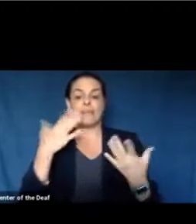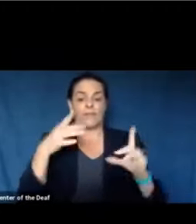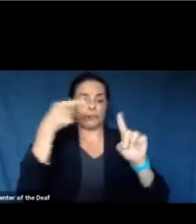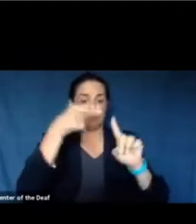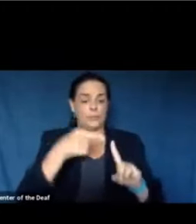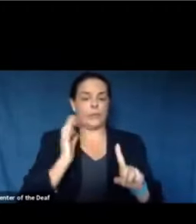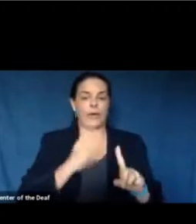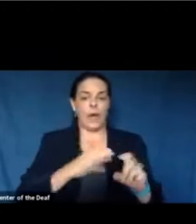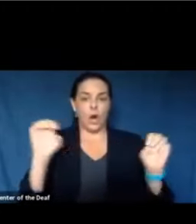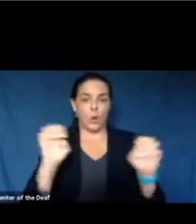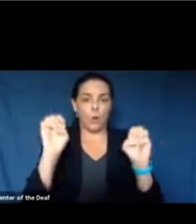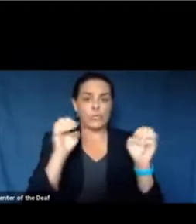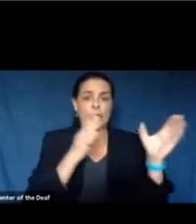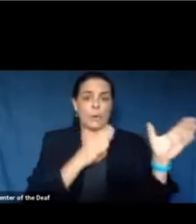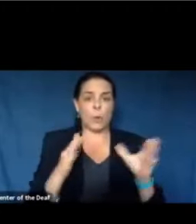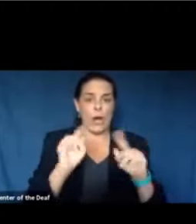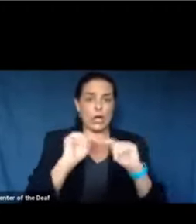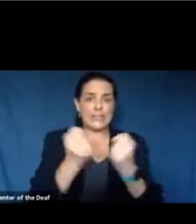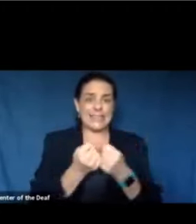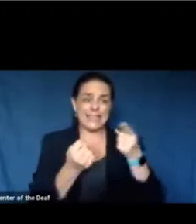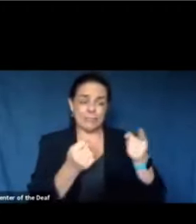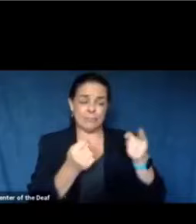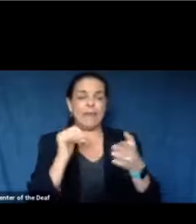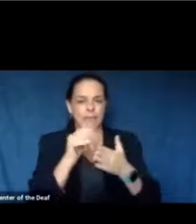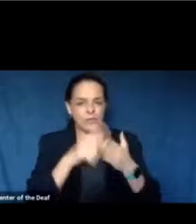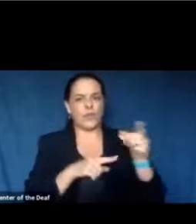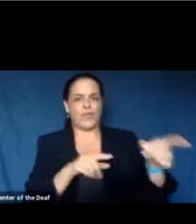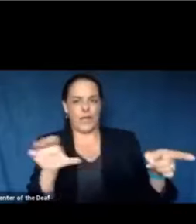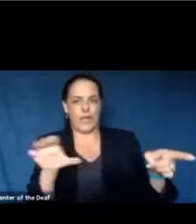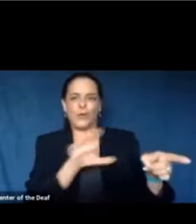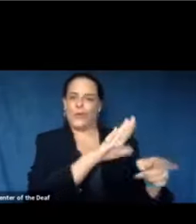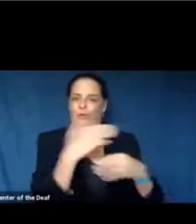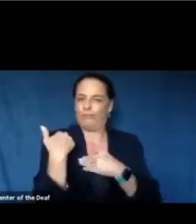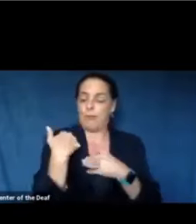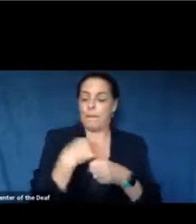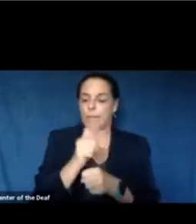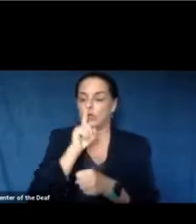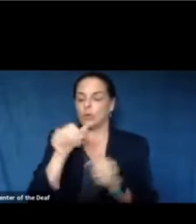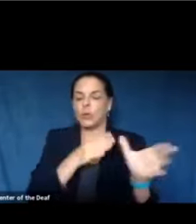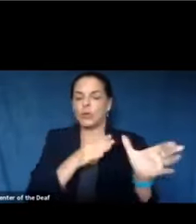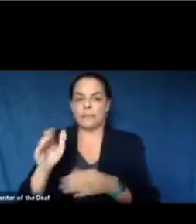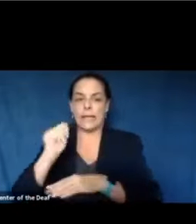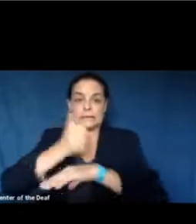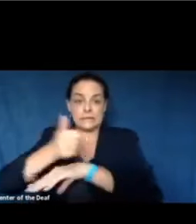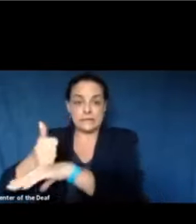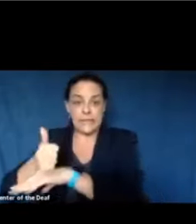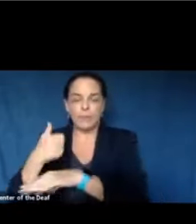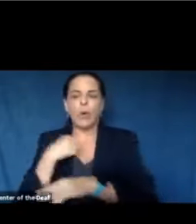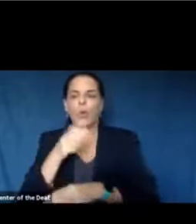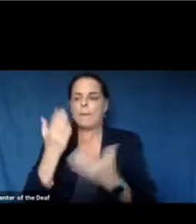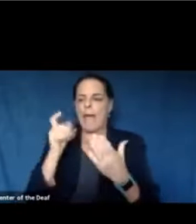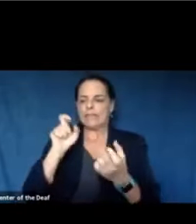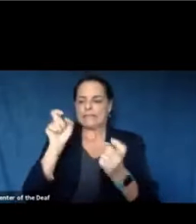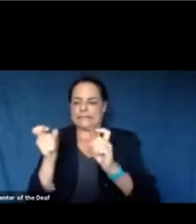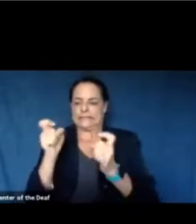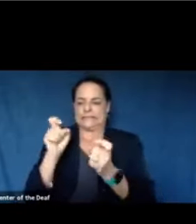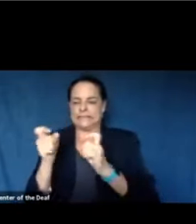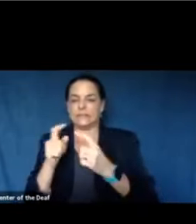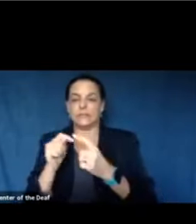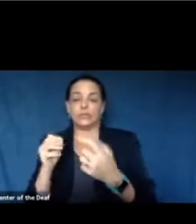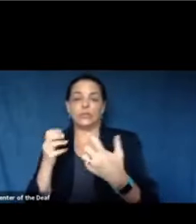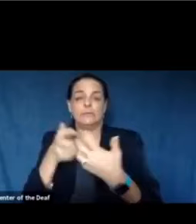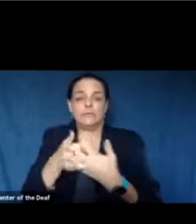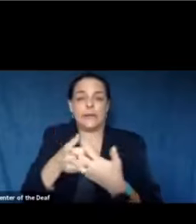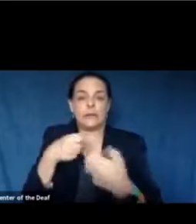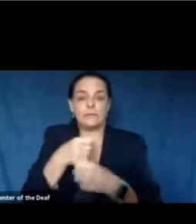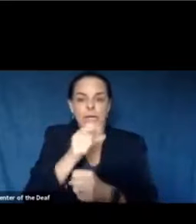preparedness team, and that's just what they do is help to make sure that we have those plans in place. And so we'll just need to tweak them to make sure